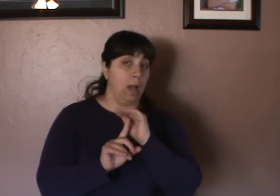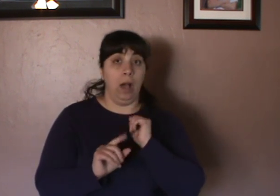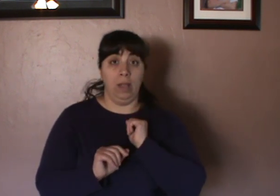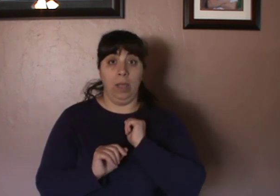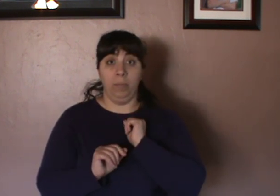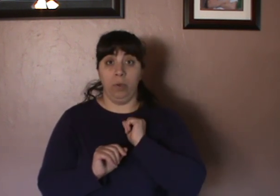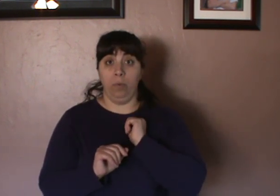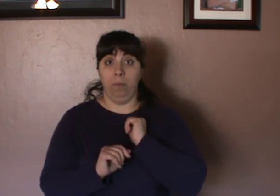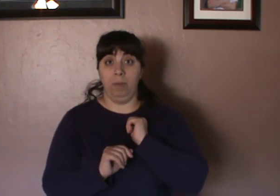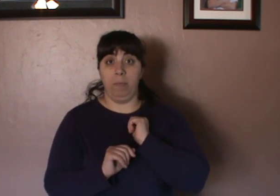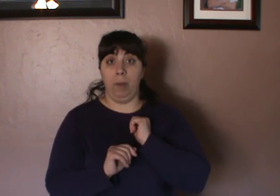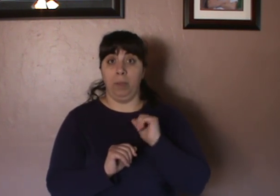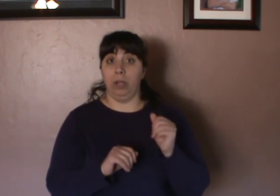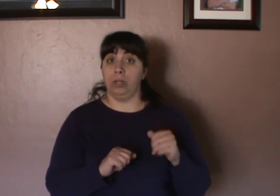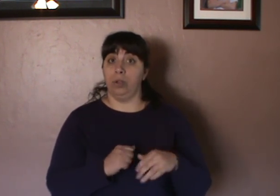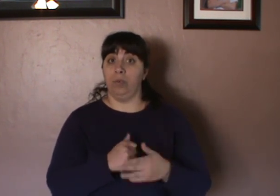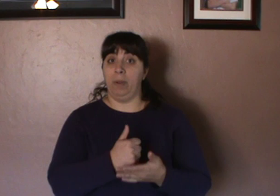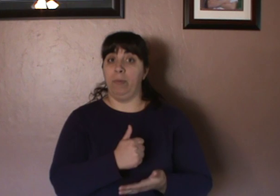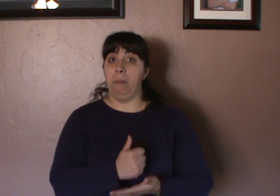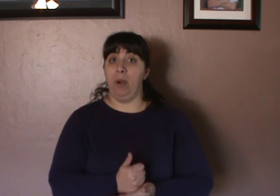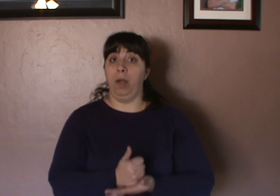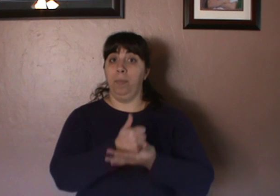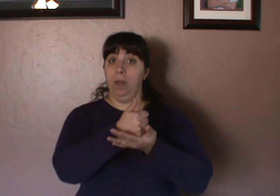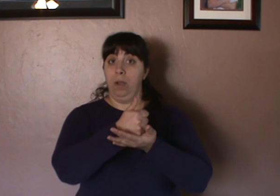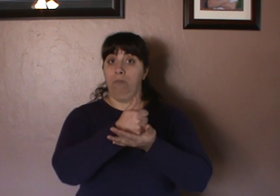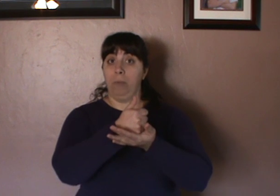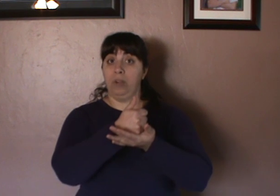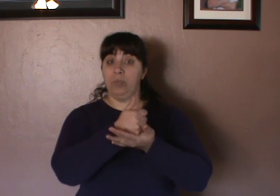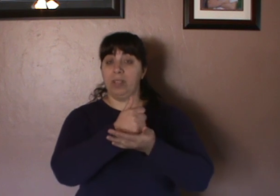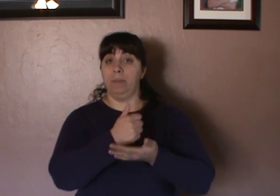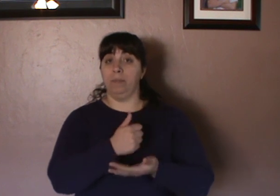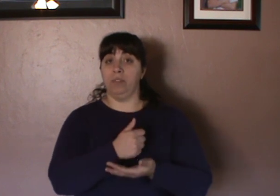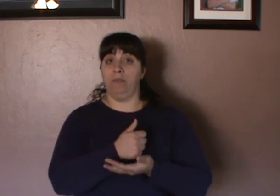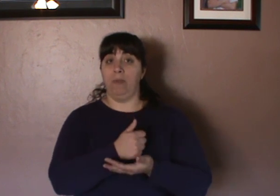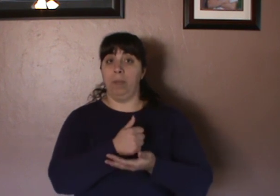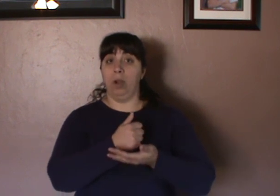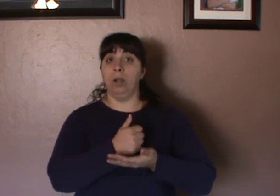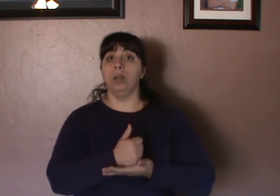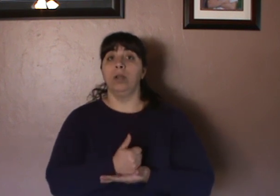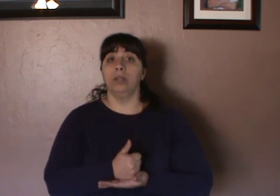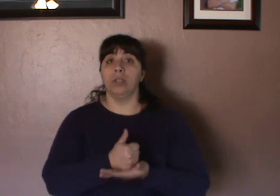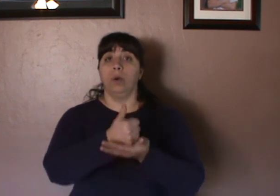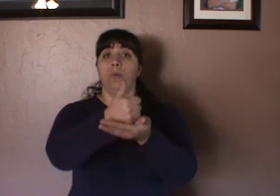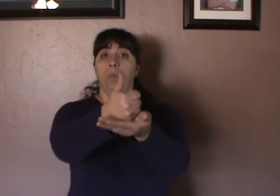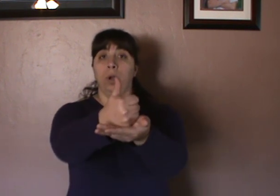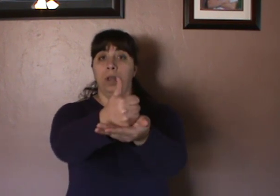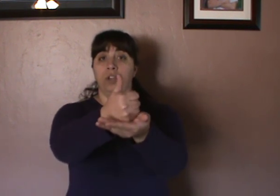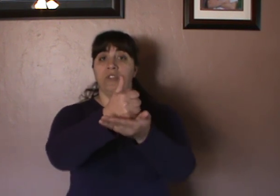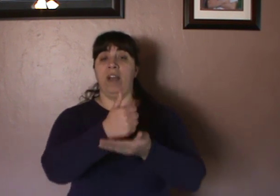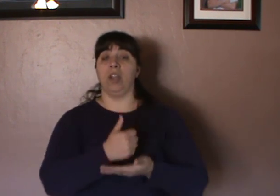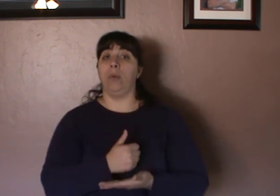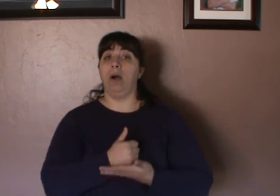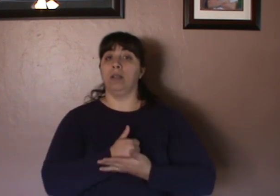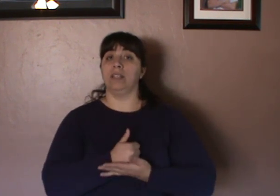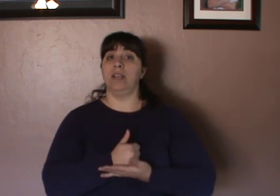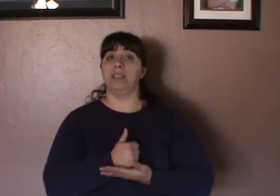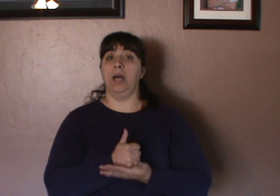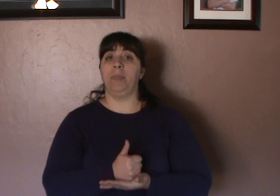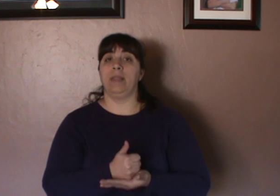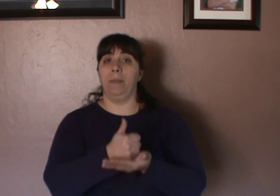I'll help you be popular. So you might remember help from Christmas comes from the heart. So we're gonna just kind of go out because it's us helping them.